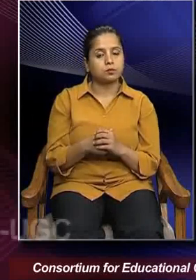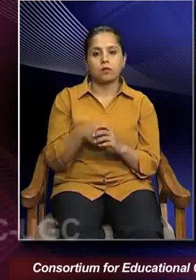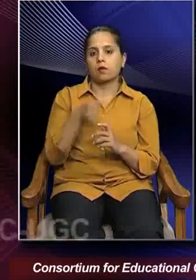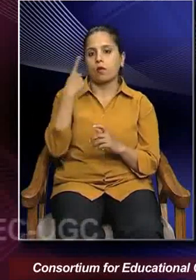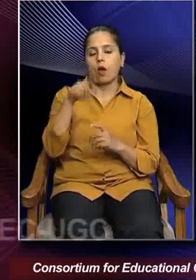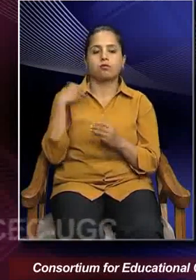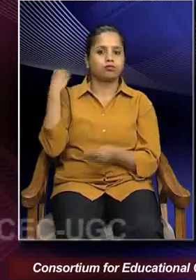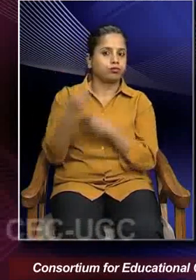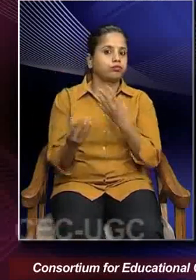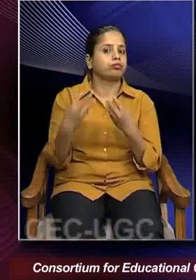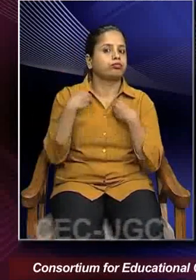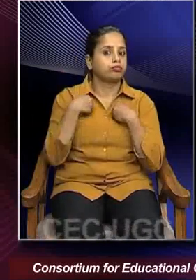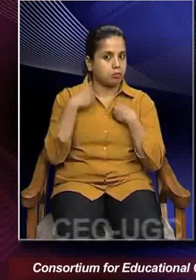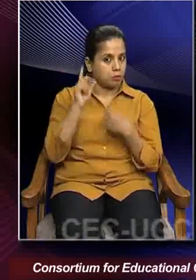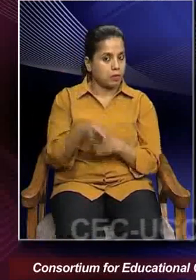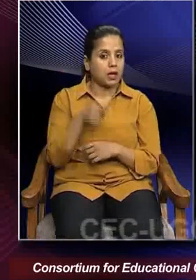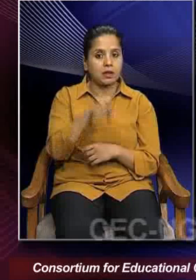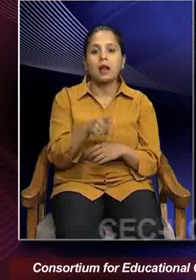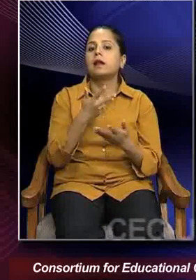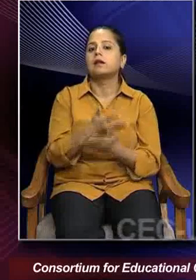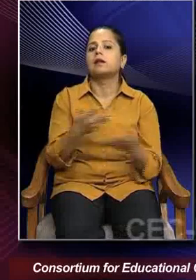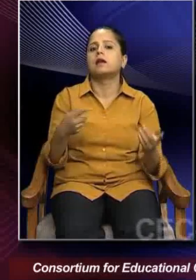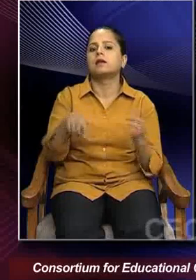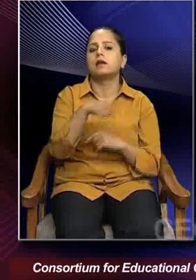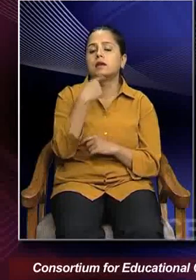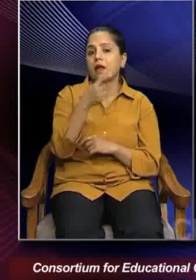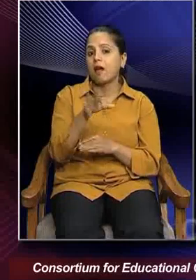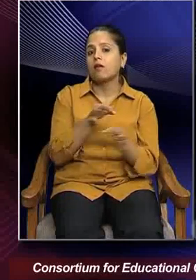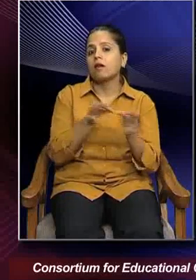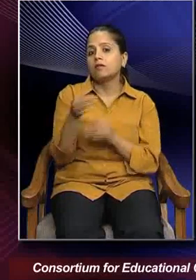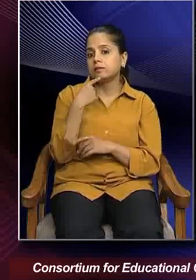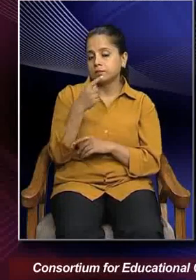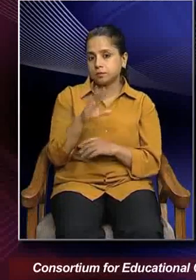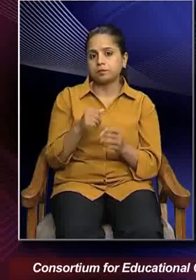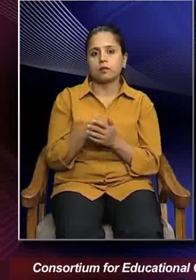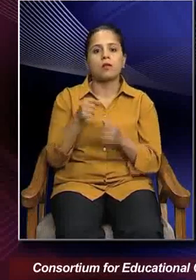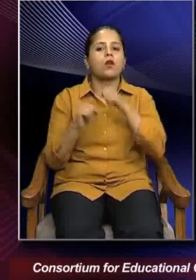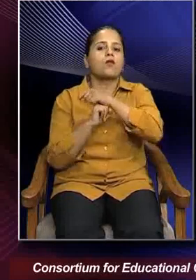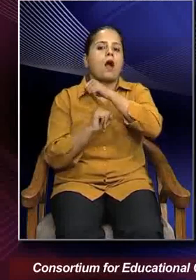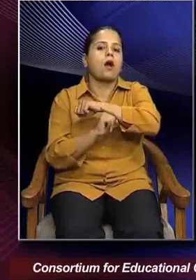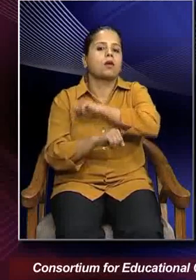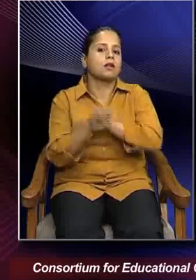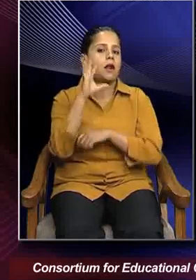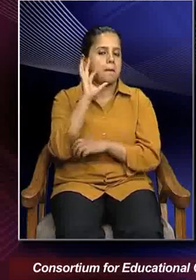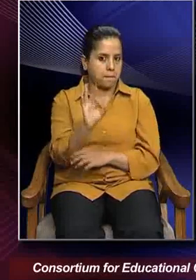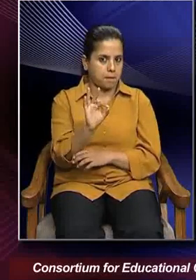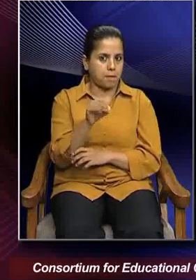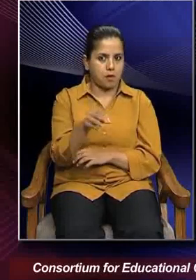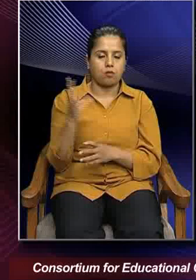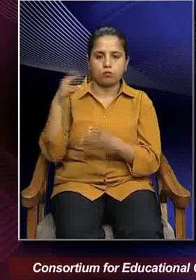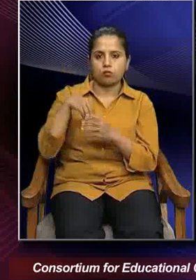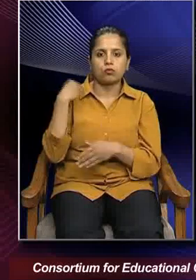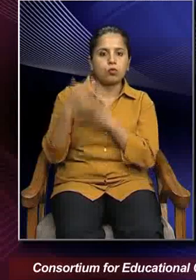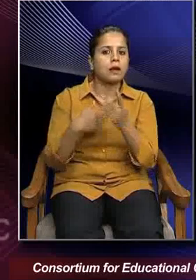inhere in. And the substance here is that foundation which is inhering